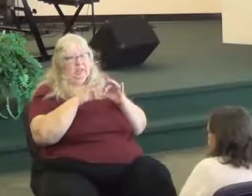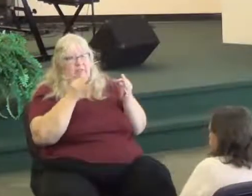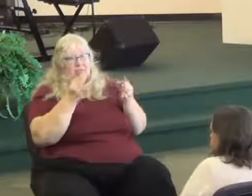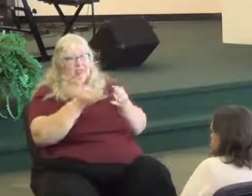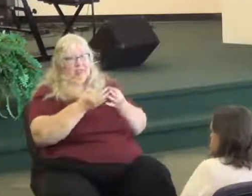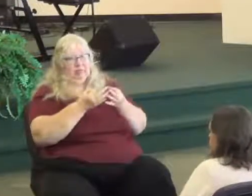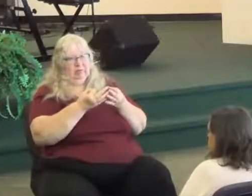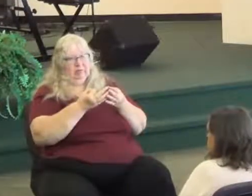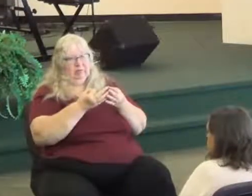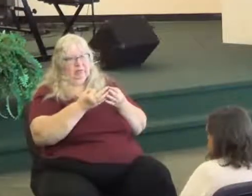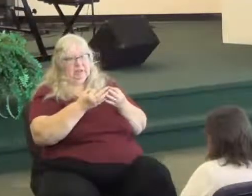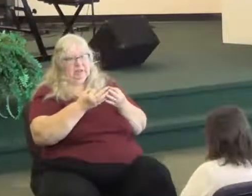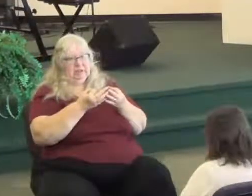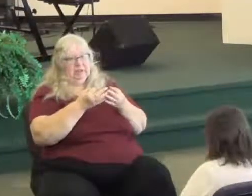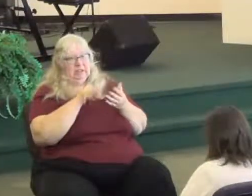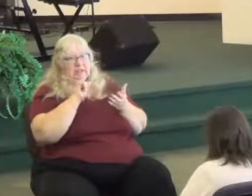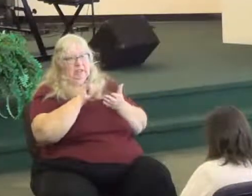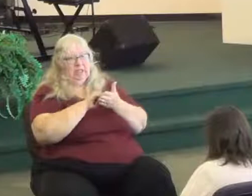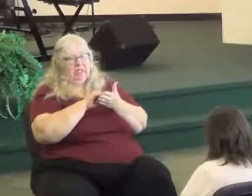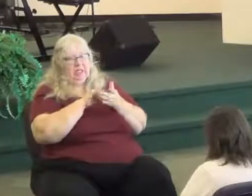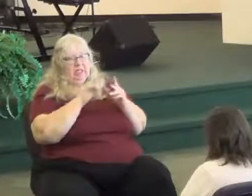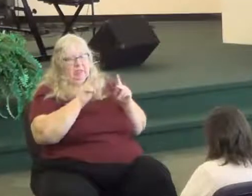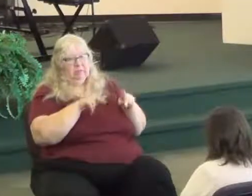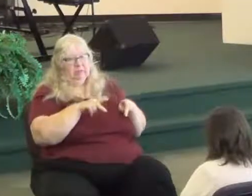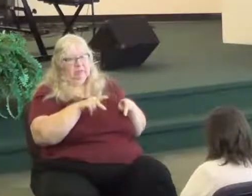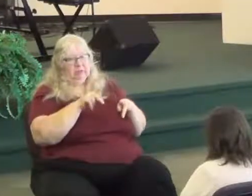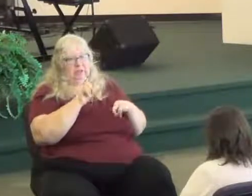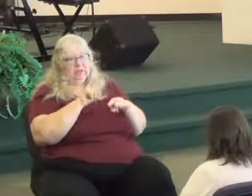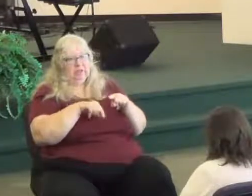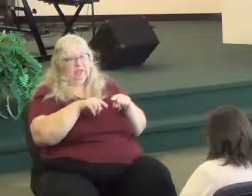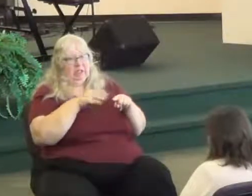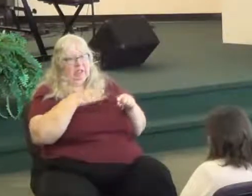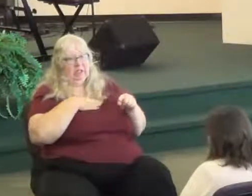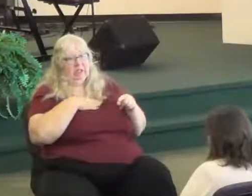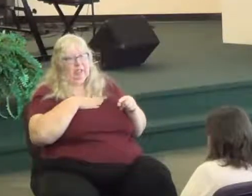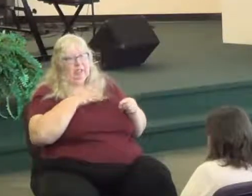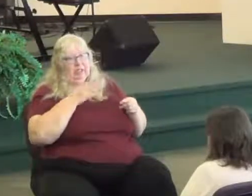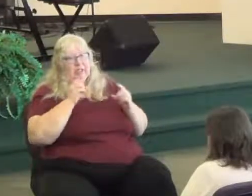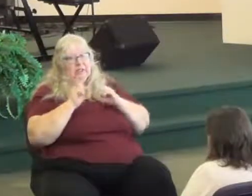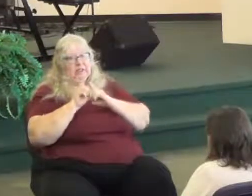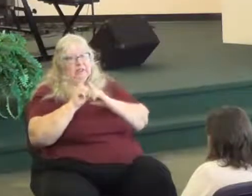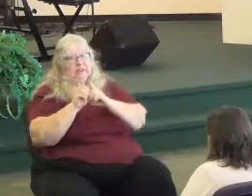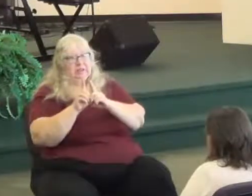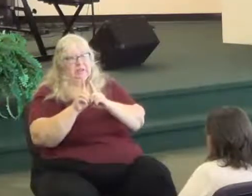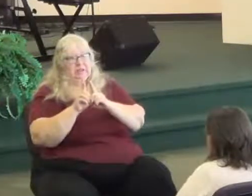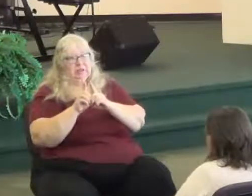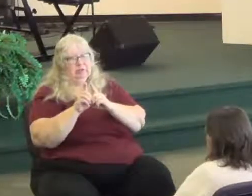life, such a person cannot be my disciple.